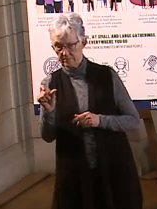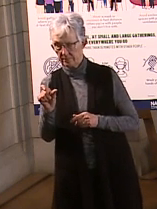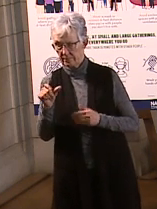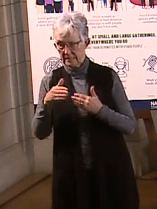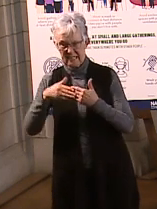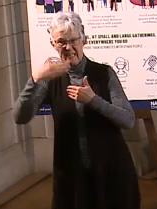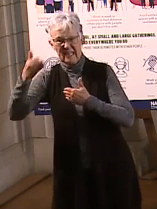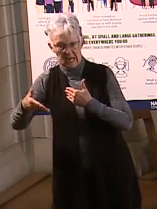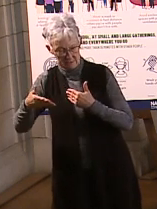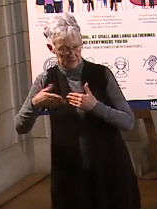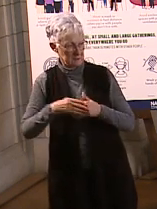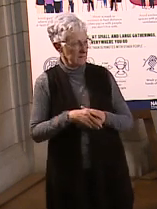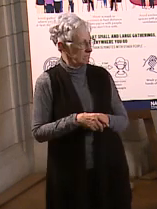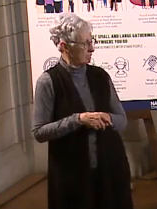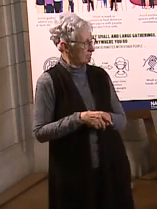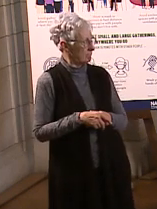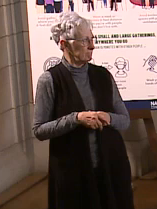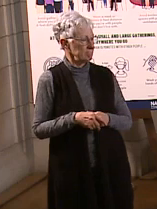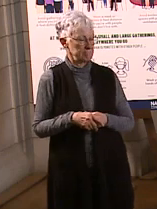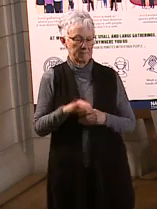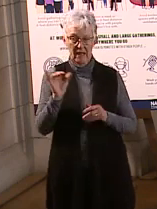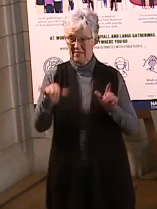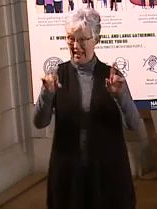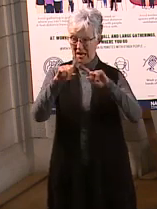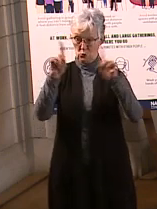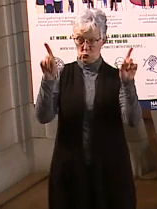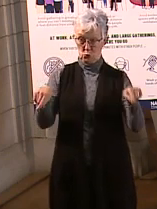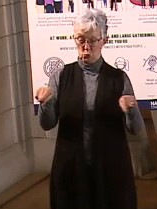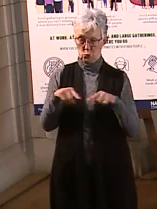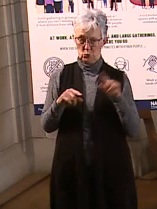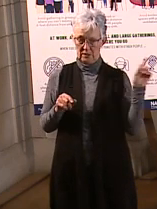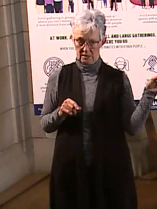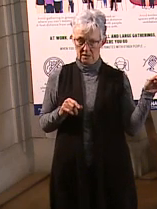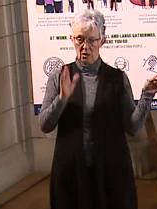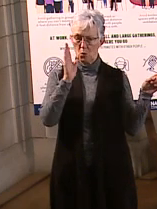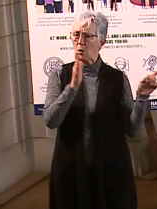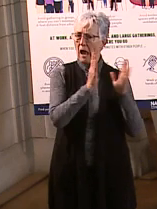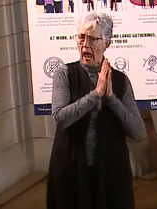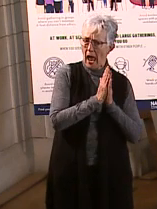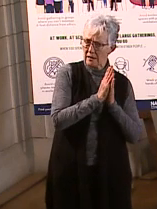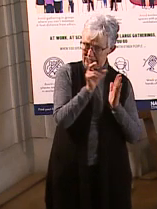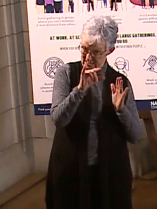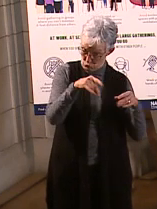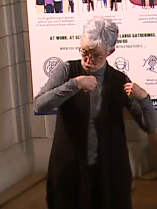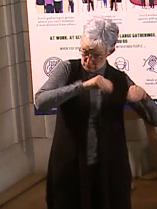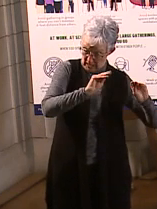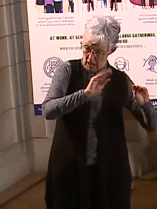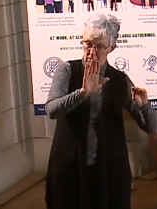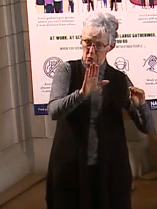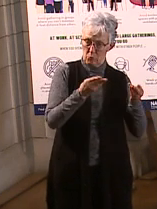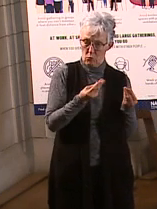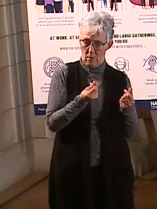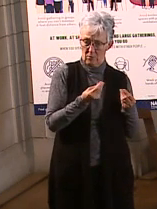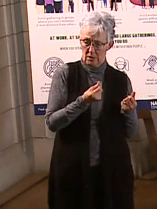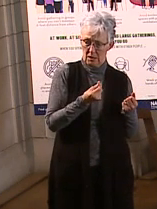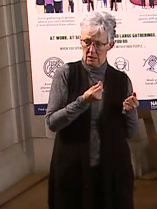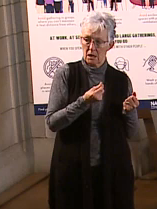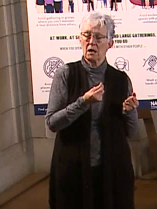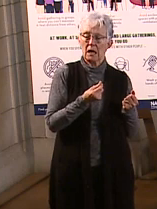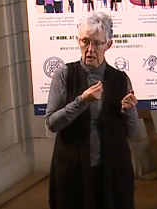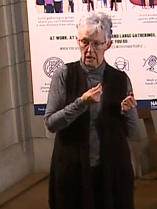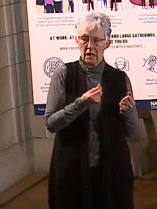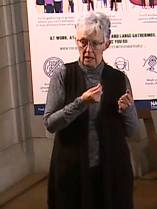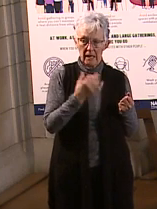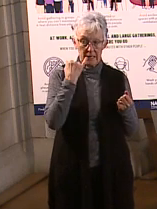And then here, on this screen, it's asking if you sold your property. So if you sold your property during the year, you'll get the